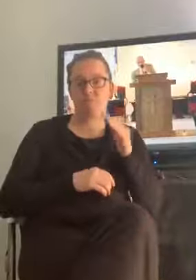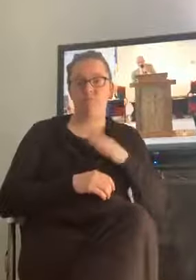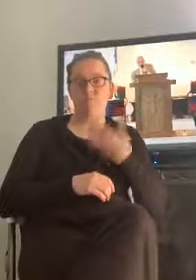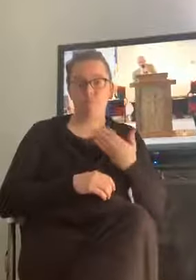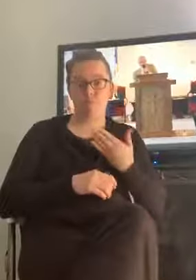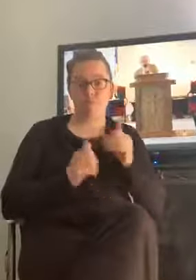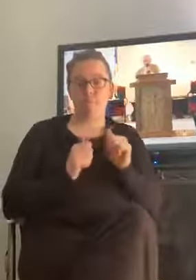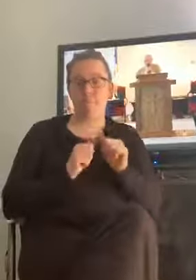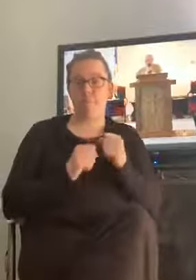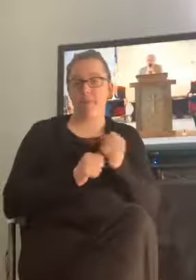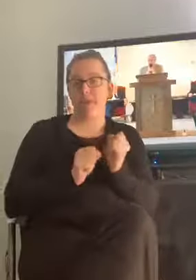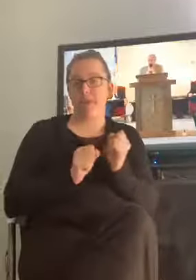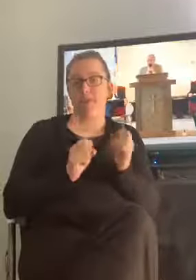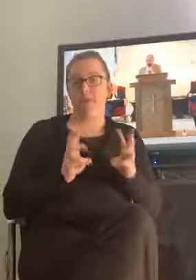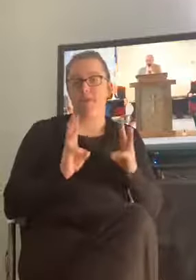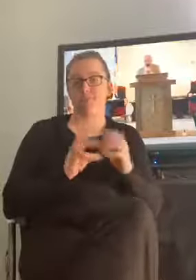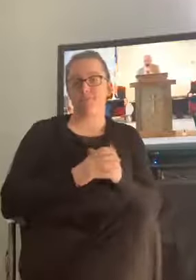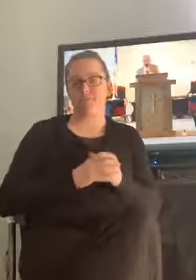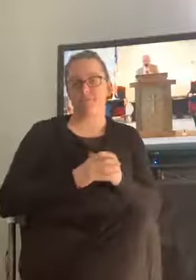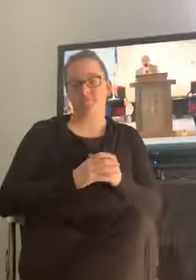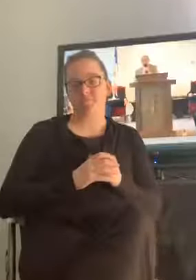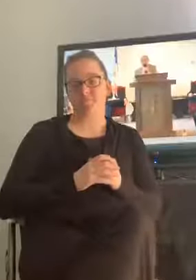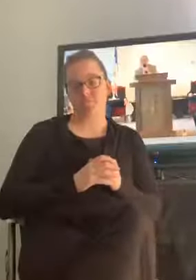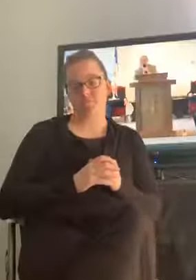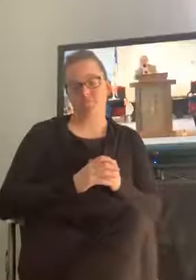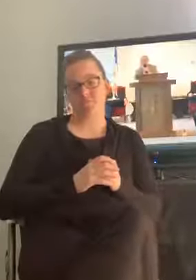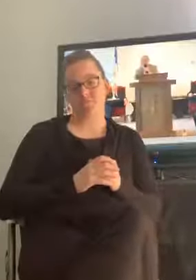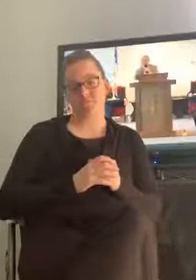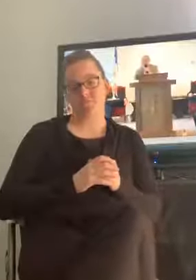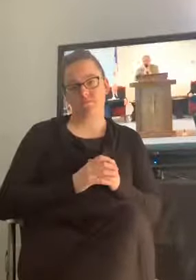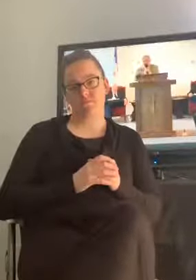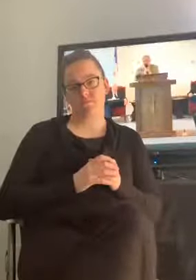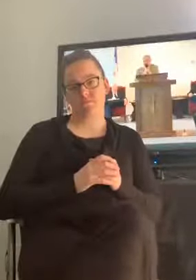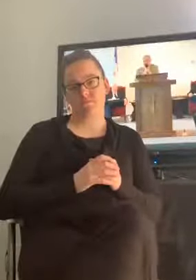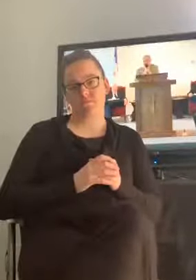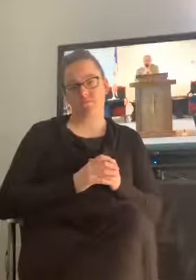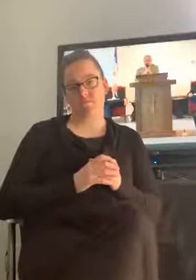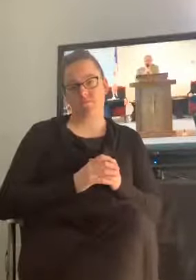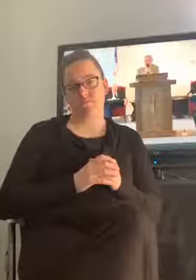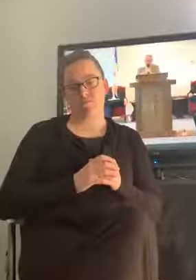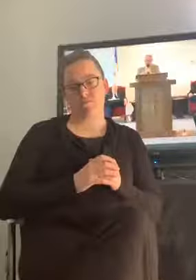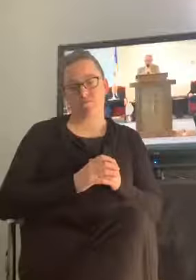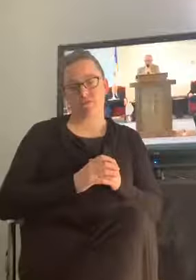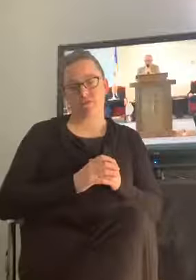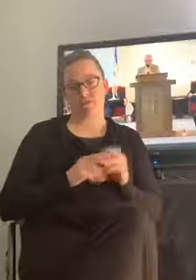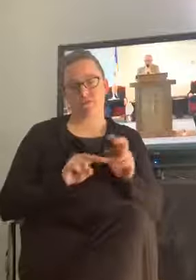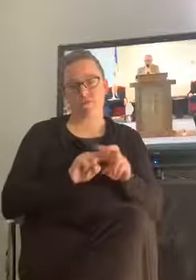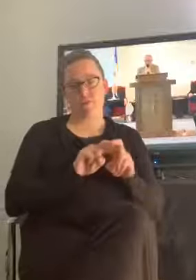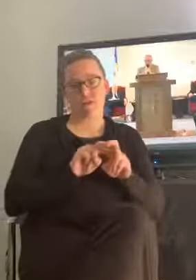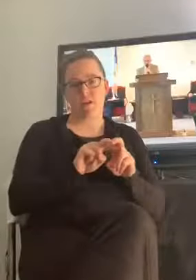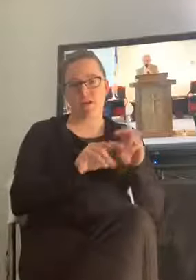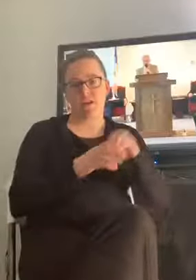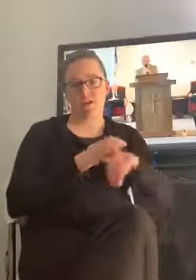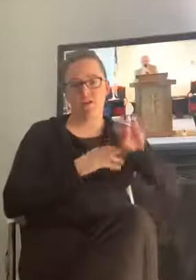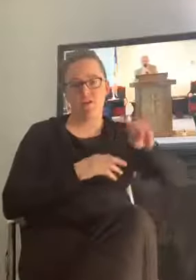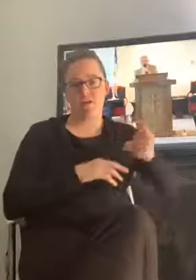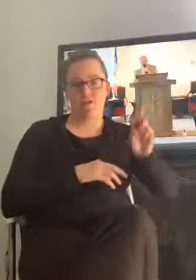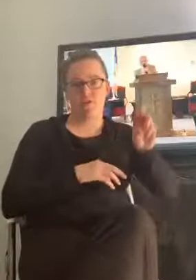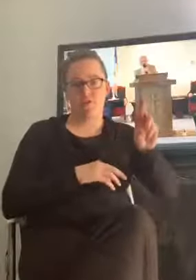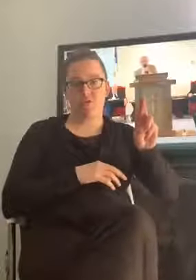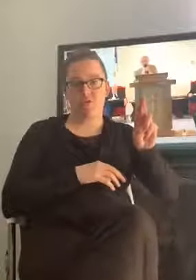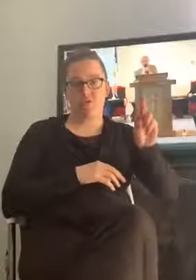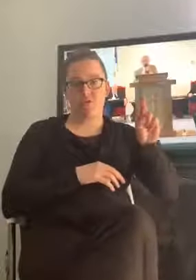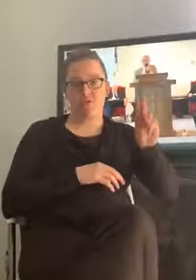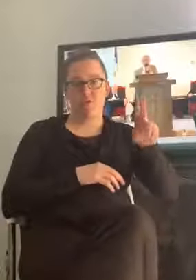This is where he began to ride into Jerusalem on this donkey. You can read